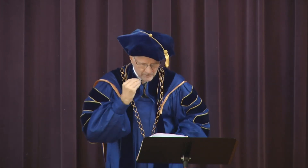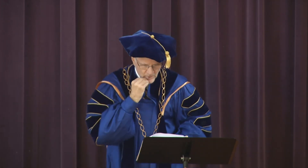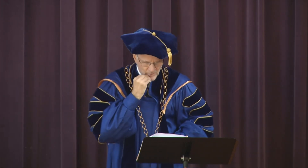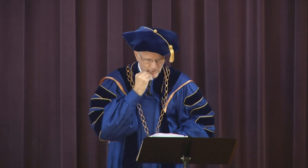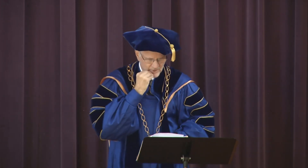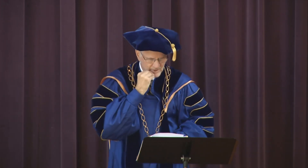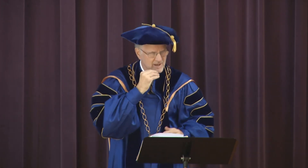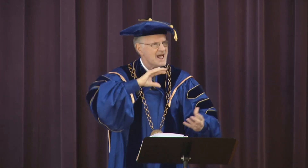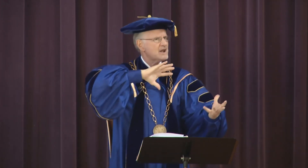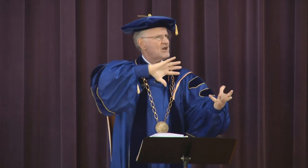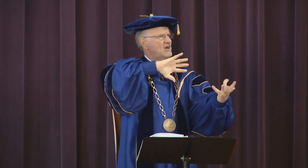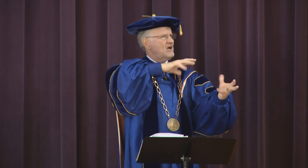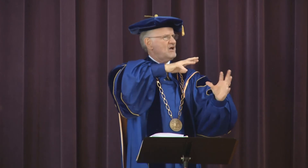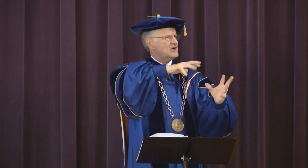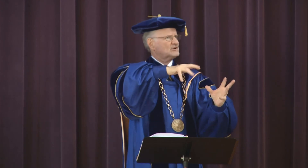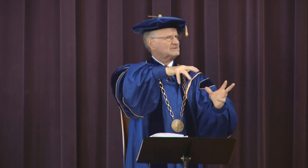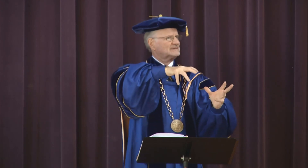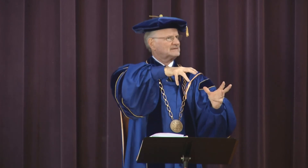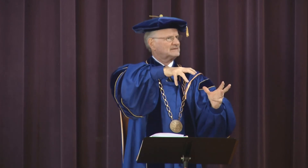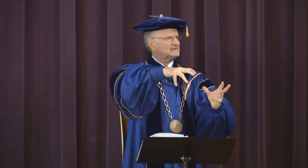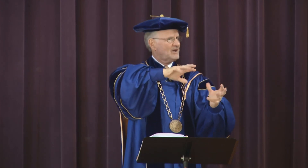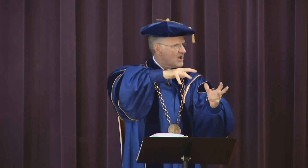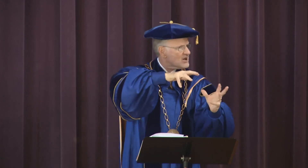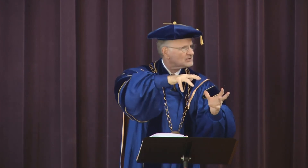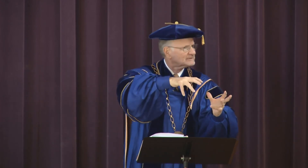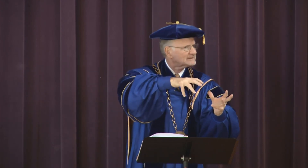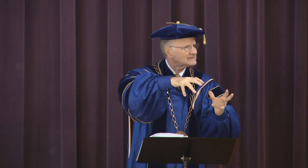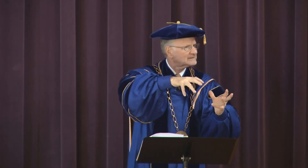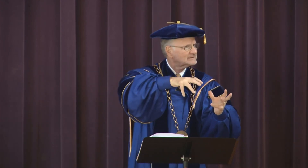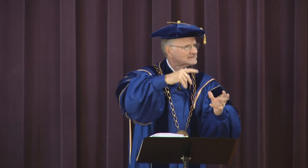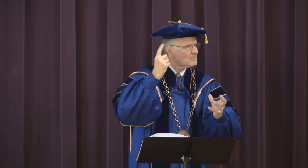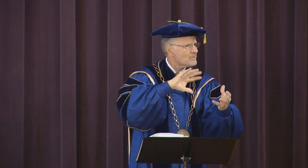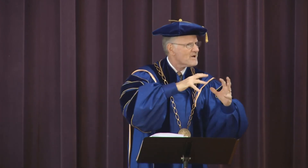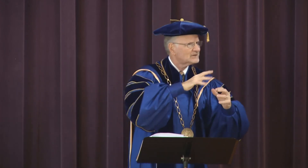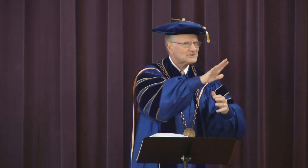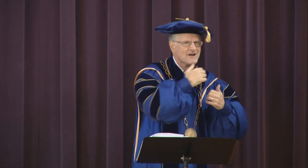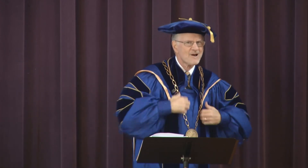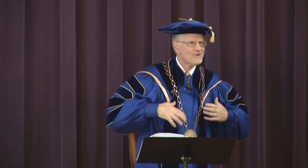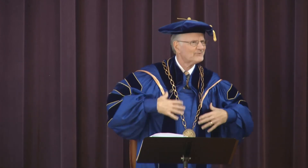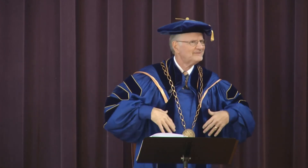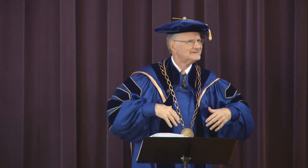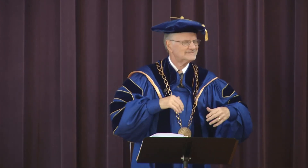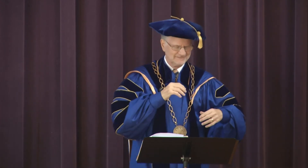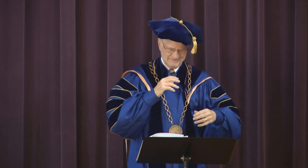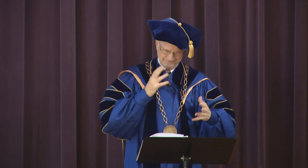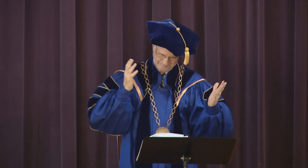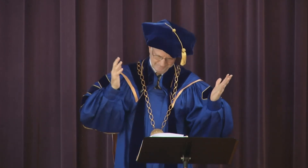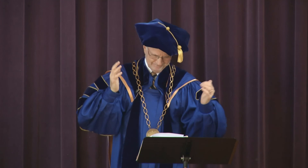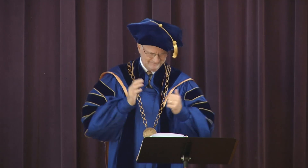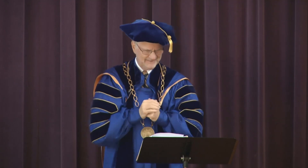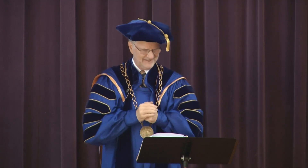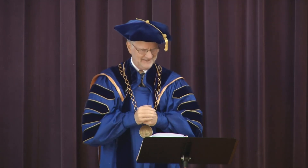included tuition, room, board, and laundry. Laundry services. Are you telling me somebody laundered your